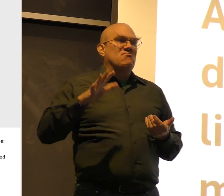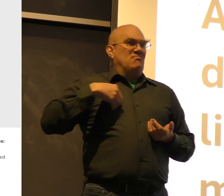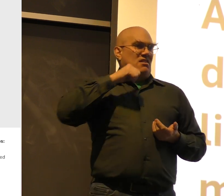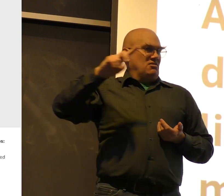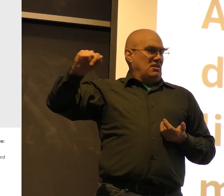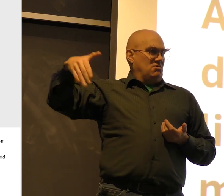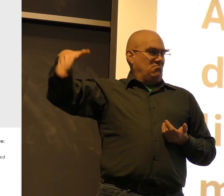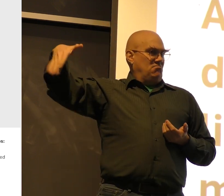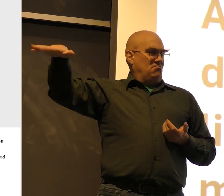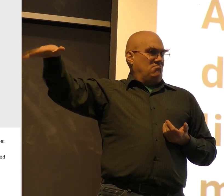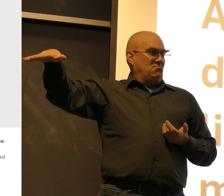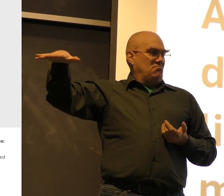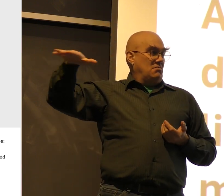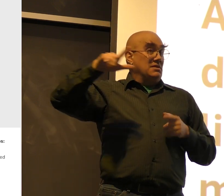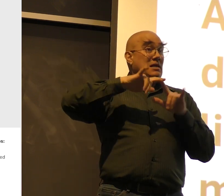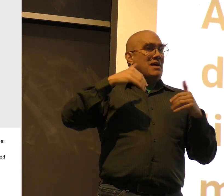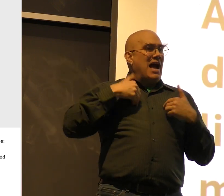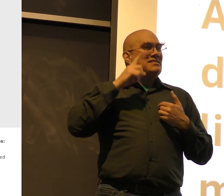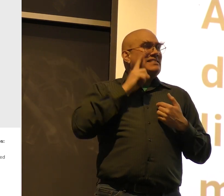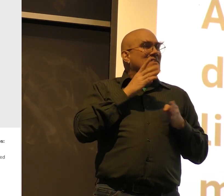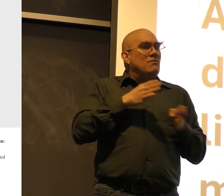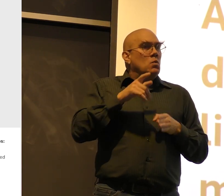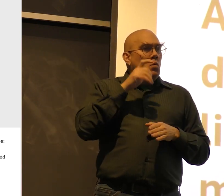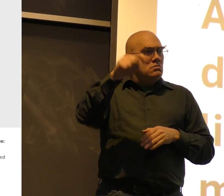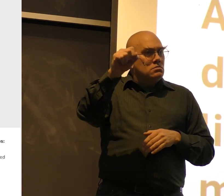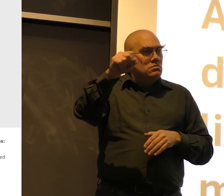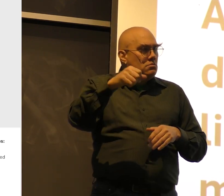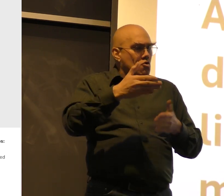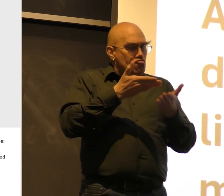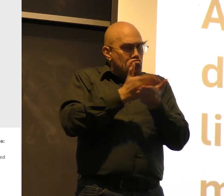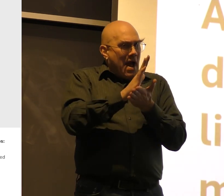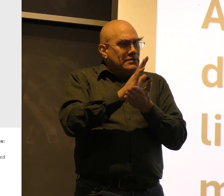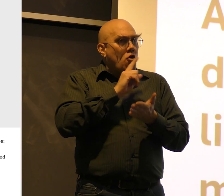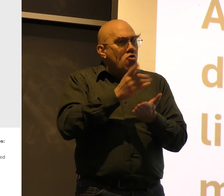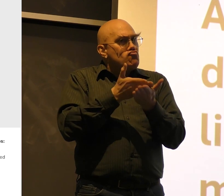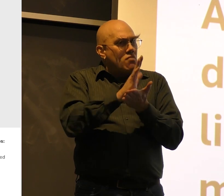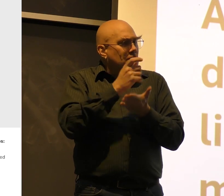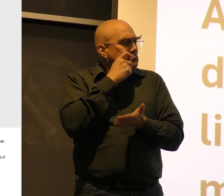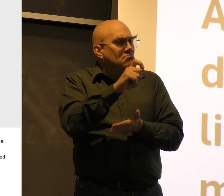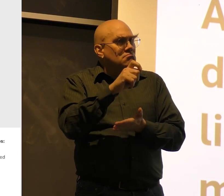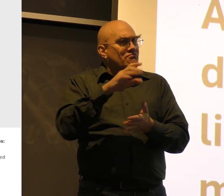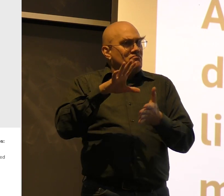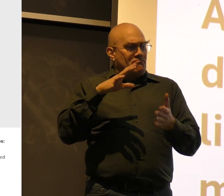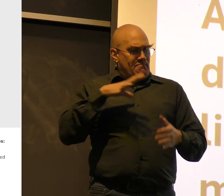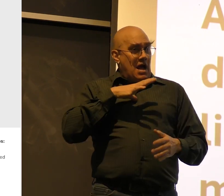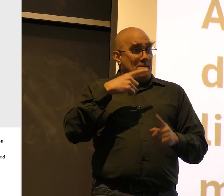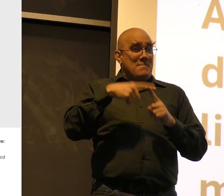community welcomed the deaf community. The deaf community, however, did not accept that welcome. There are some individuals who did understand that rights were